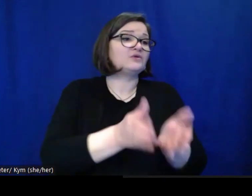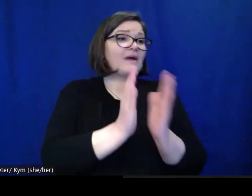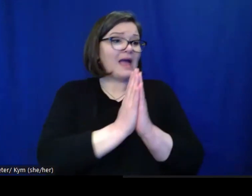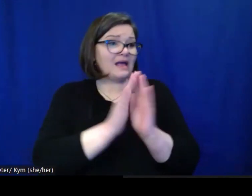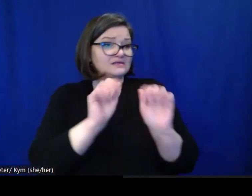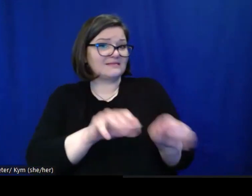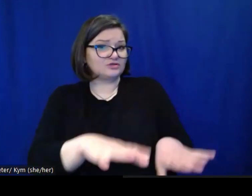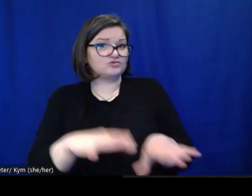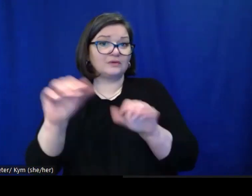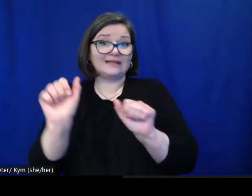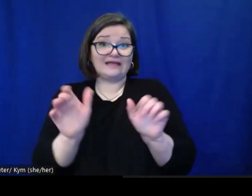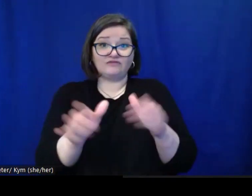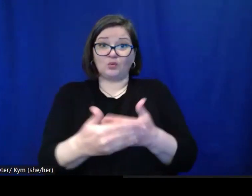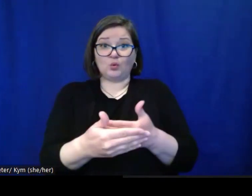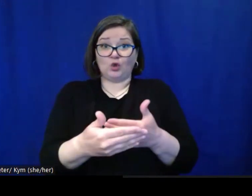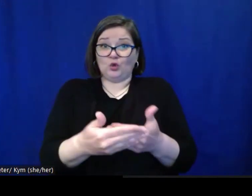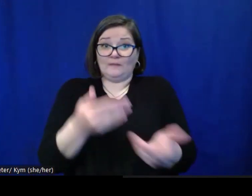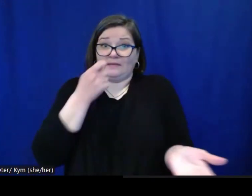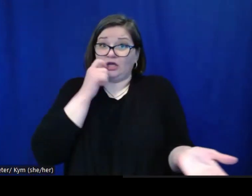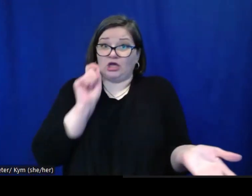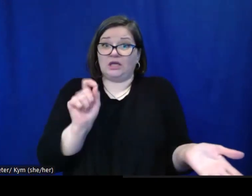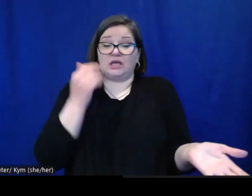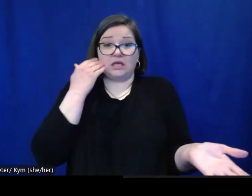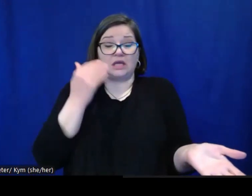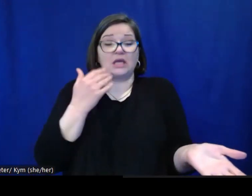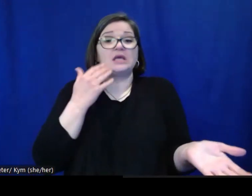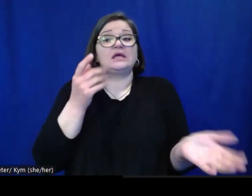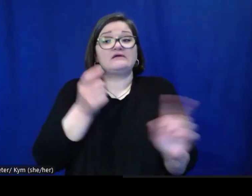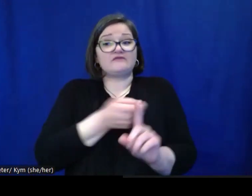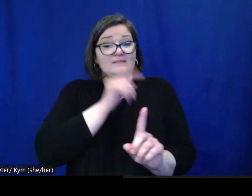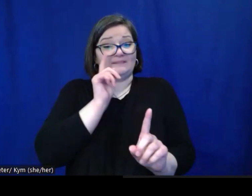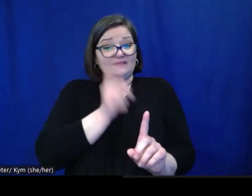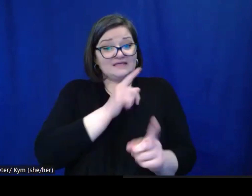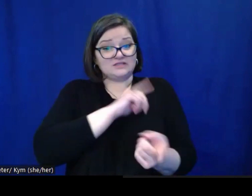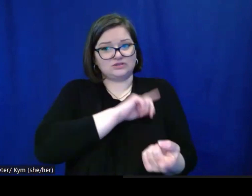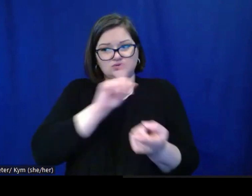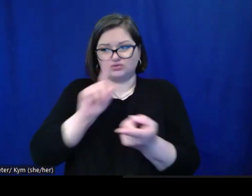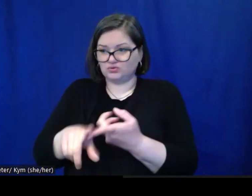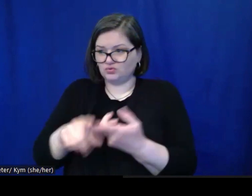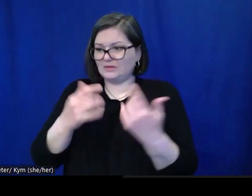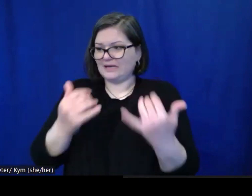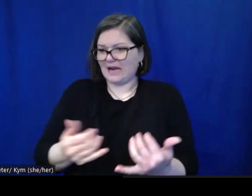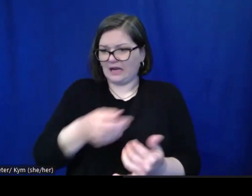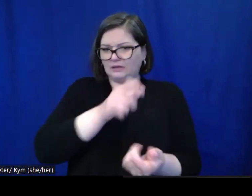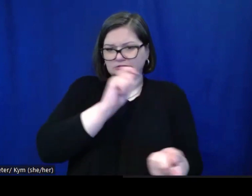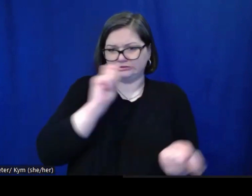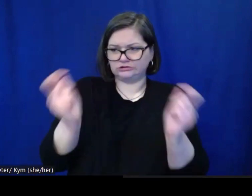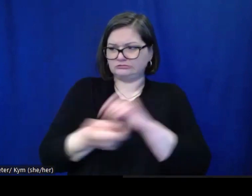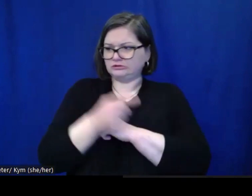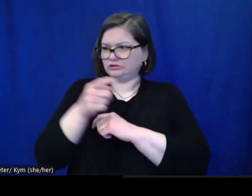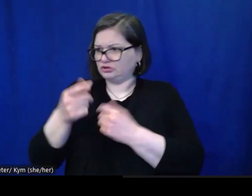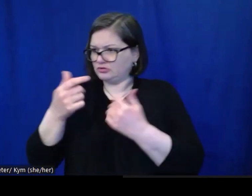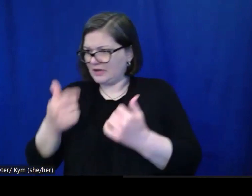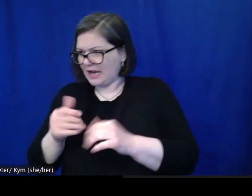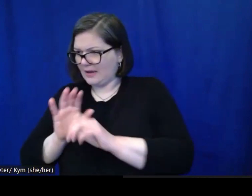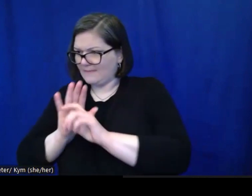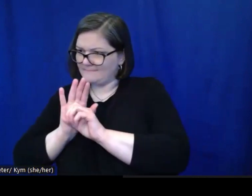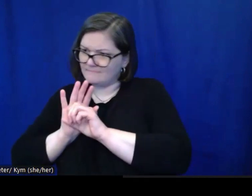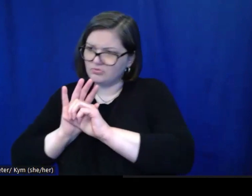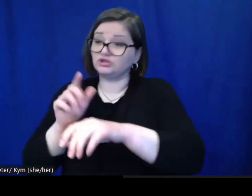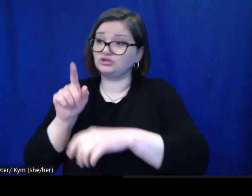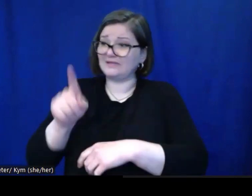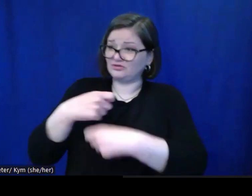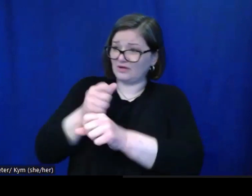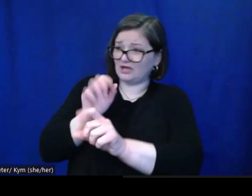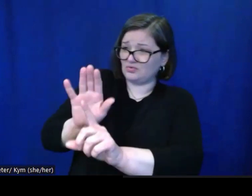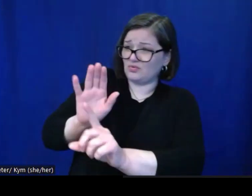leave the room in general, going from that to suddenly being thrusted into, you have to make your own doctor's appointments,